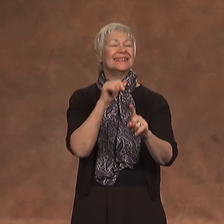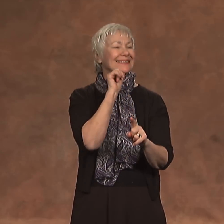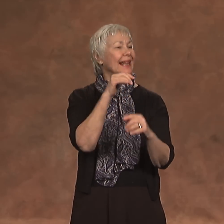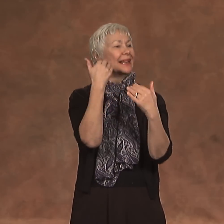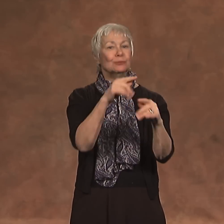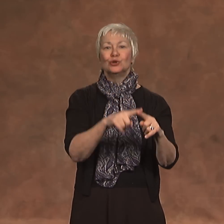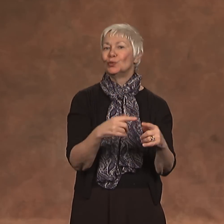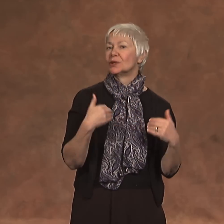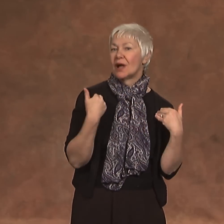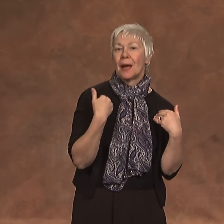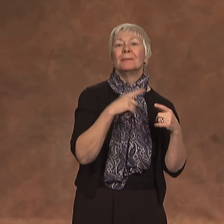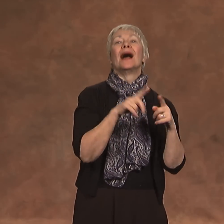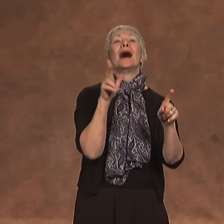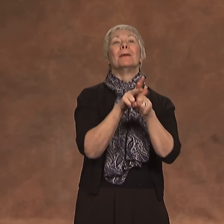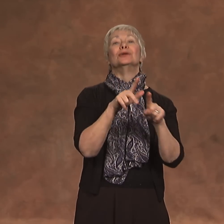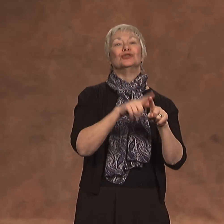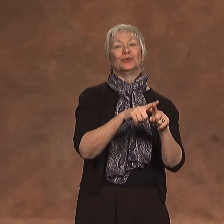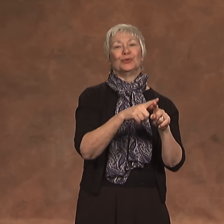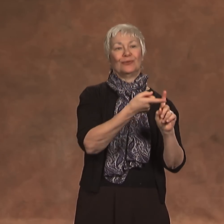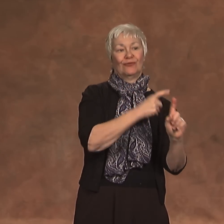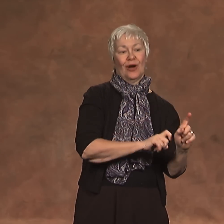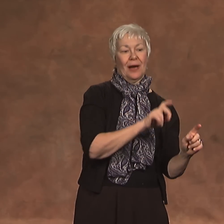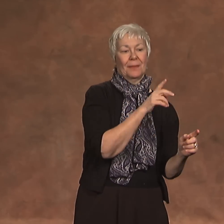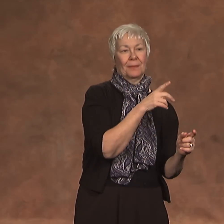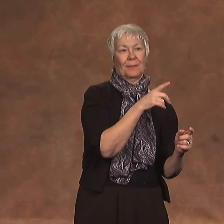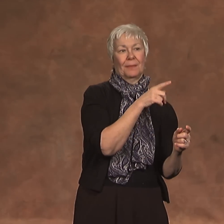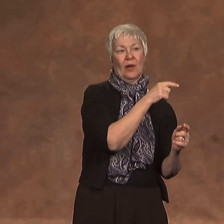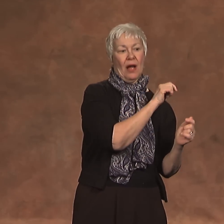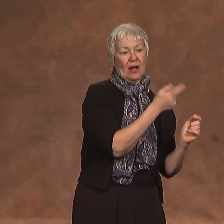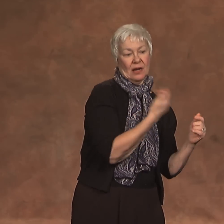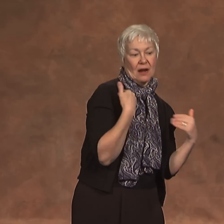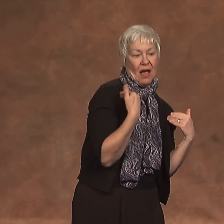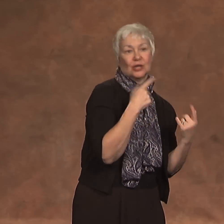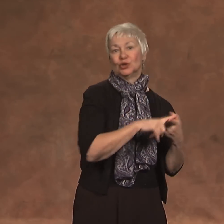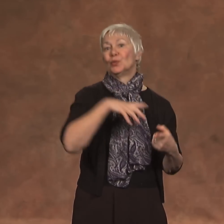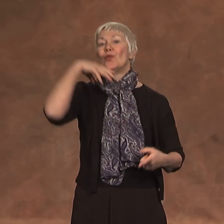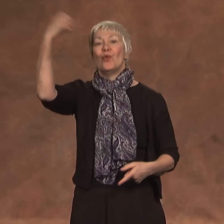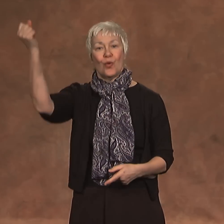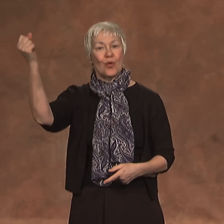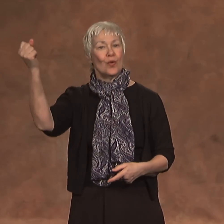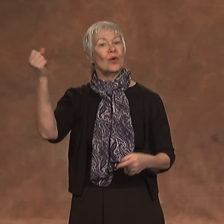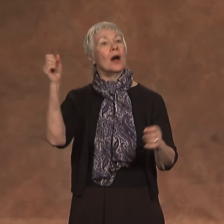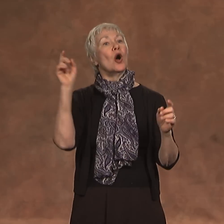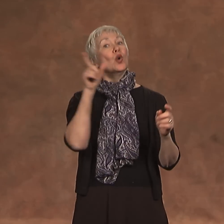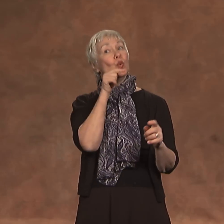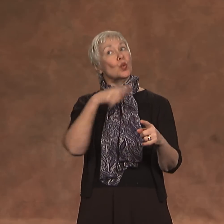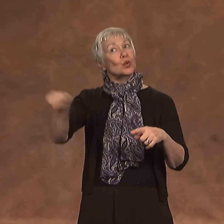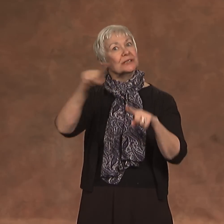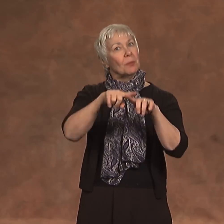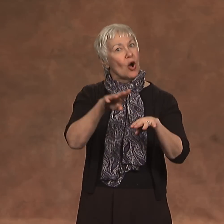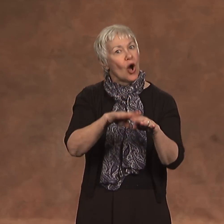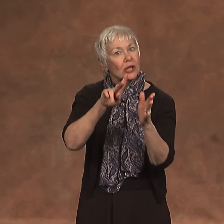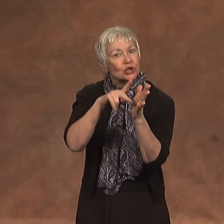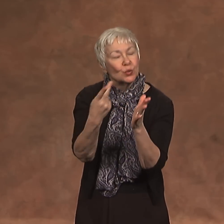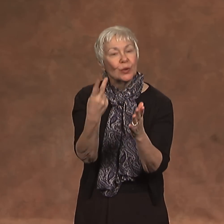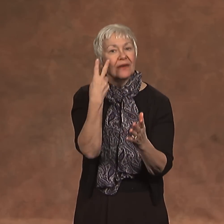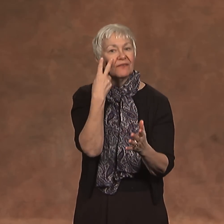and it's not limited to just children, but to those of all ages who rely on dual visual access to